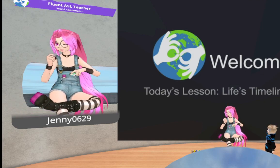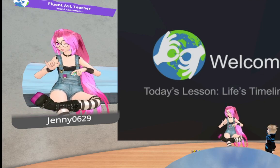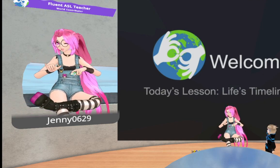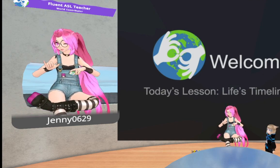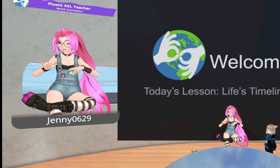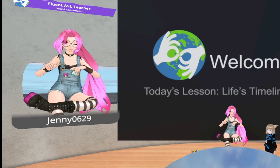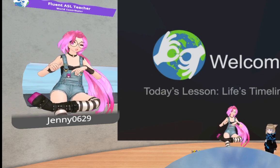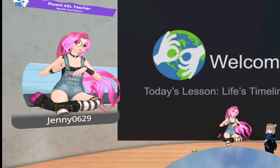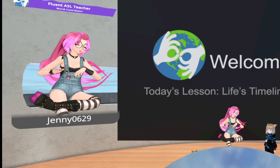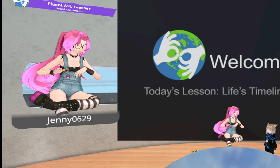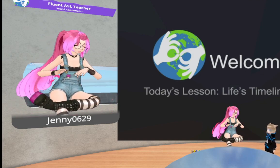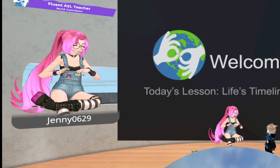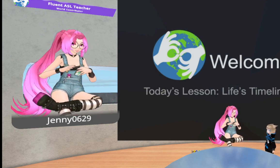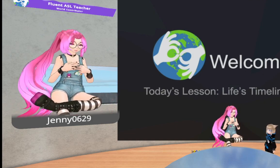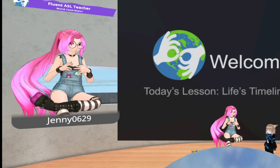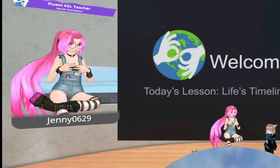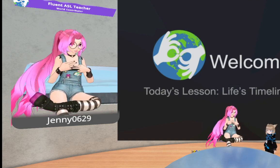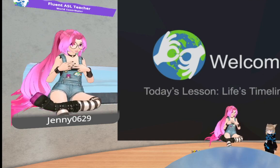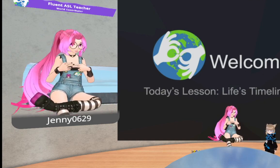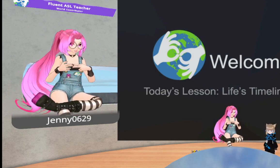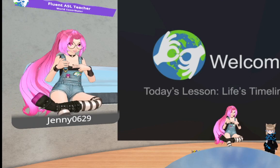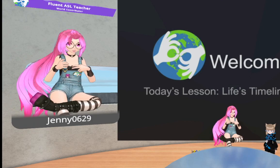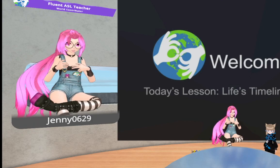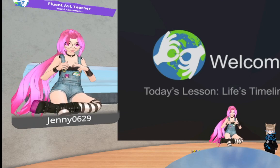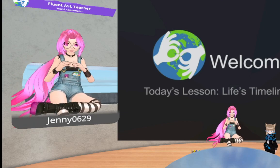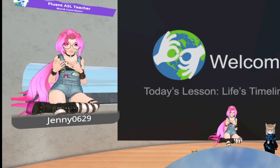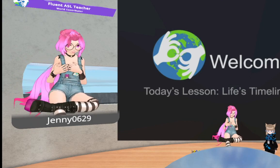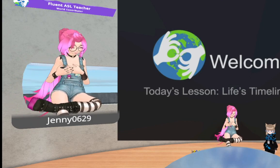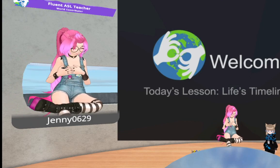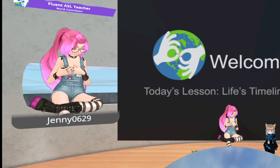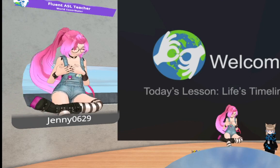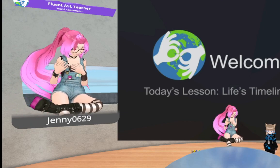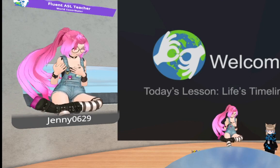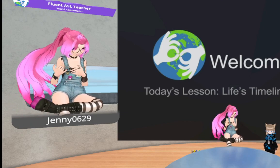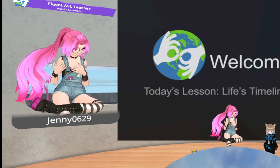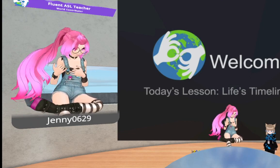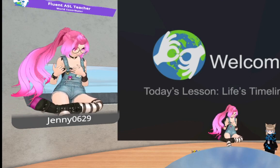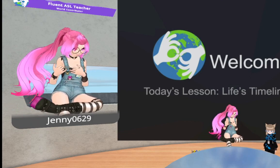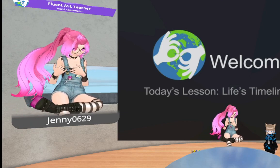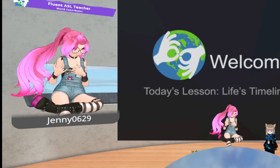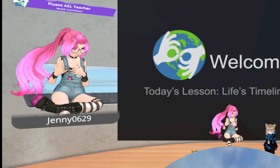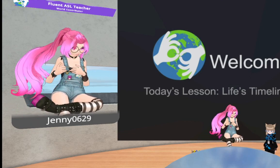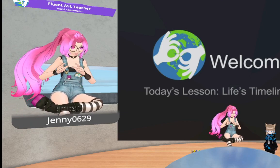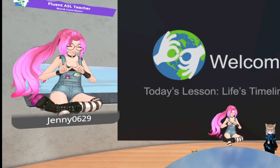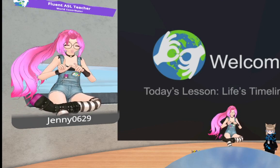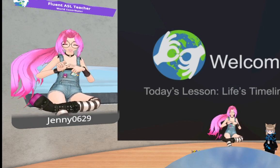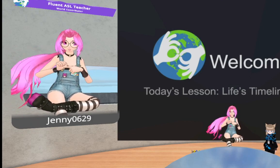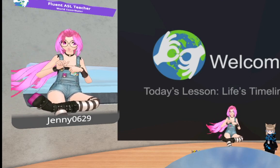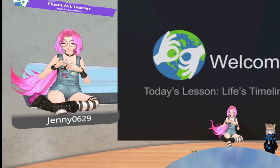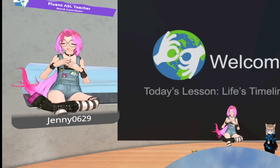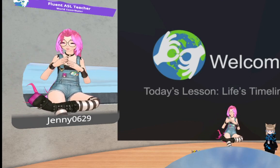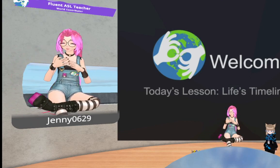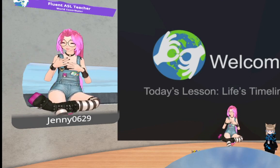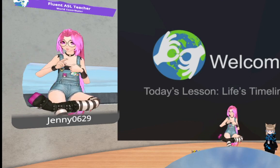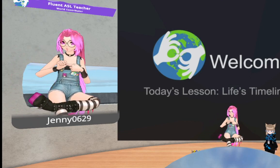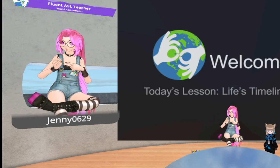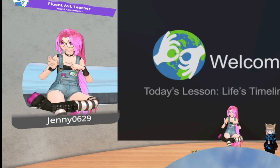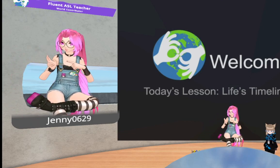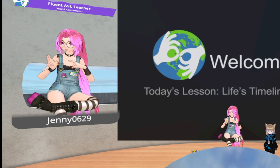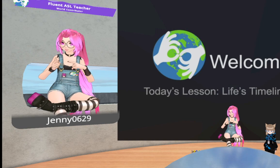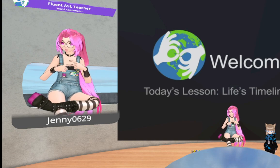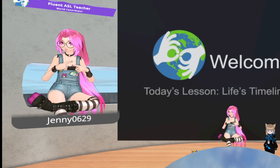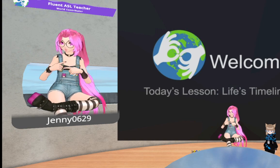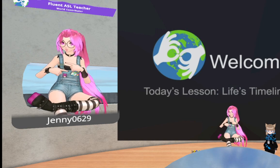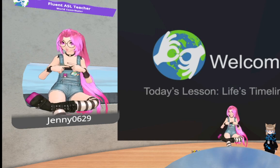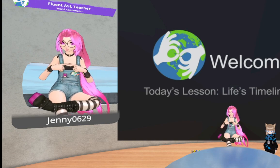talk because of that. So it'll probably be a little bit of a shorter class. And today I thought we should learn